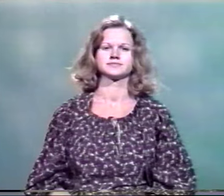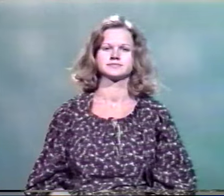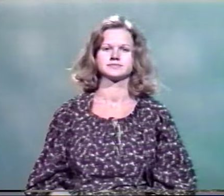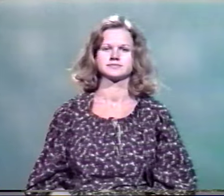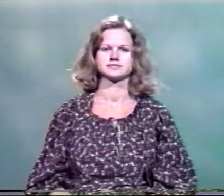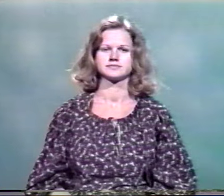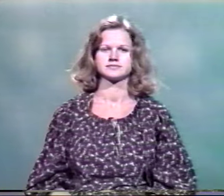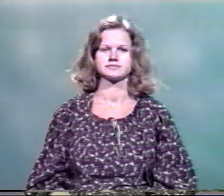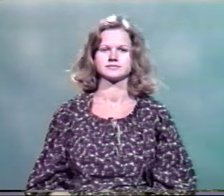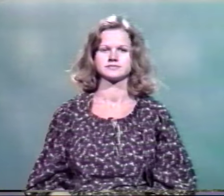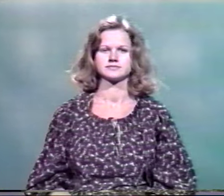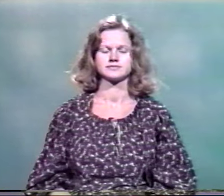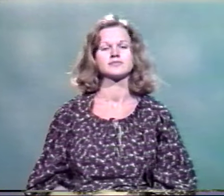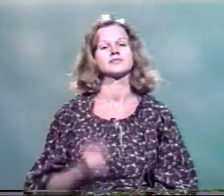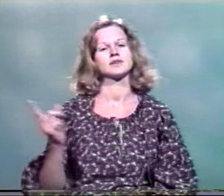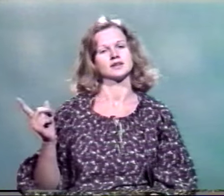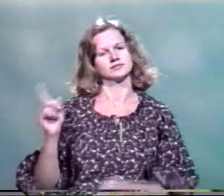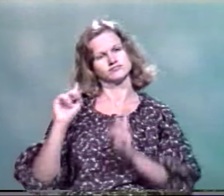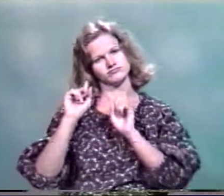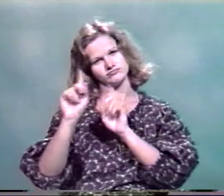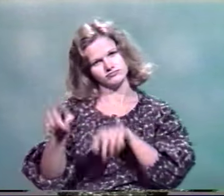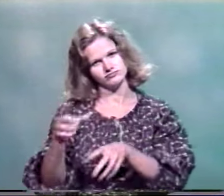He went and got the dog.